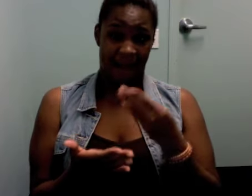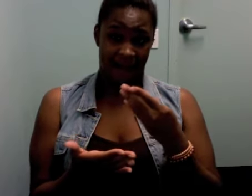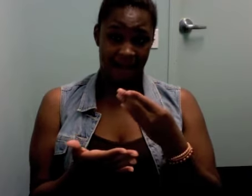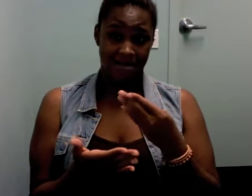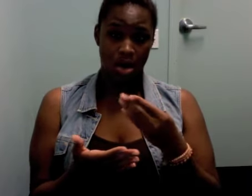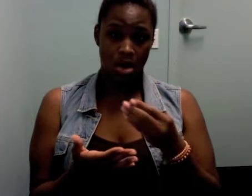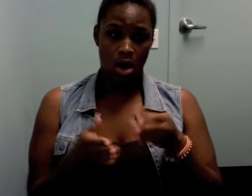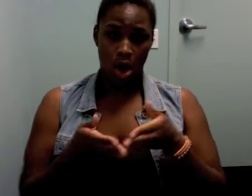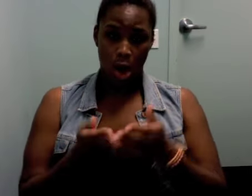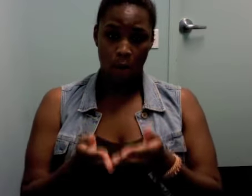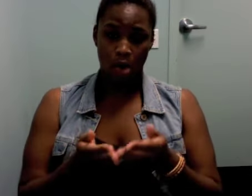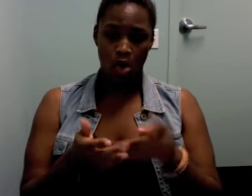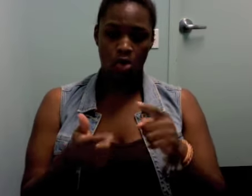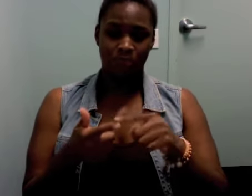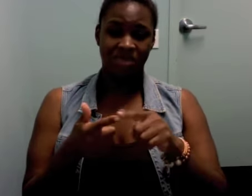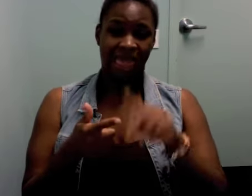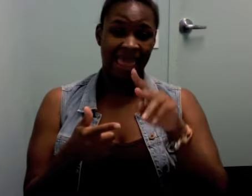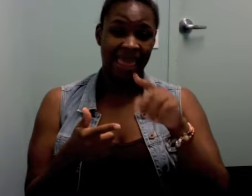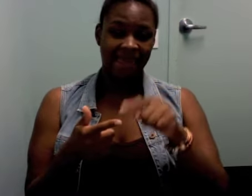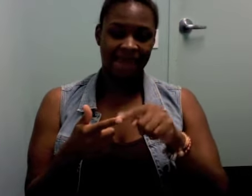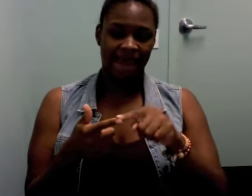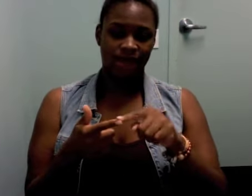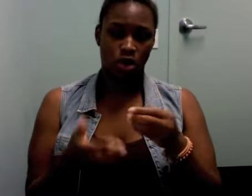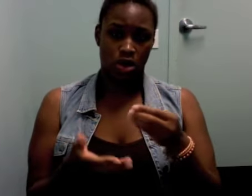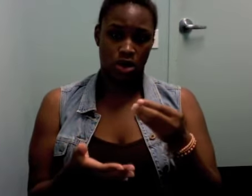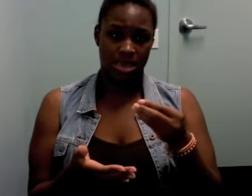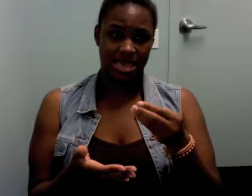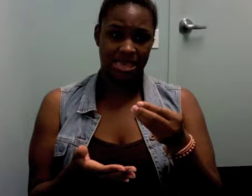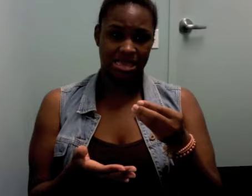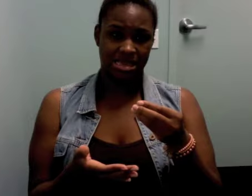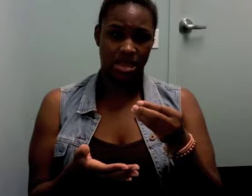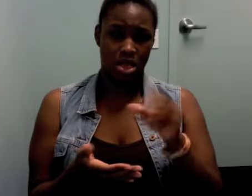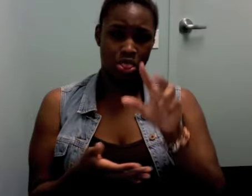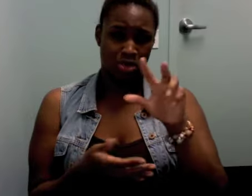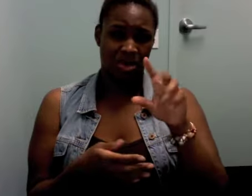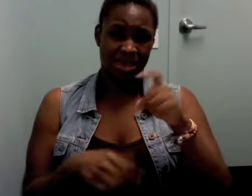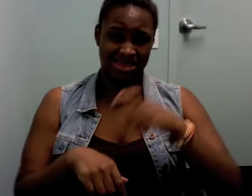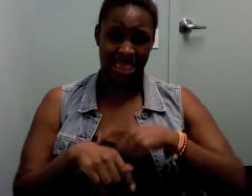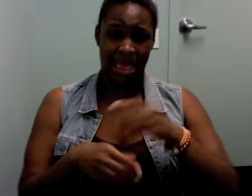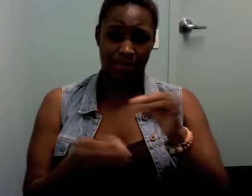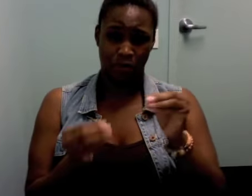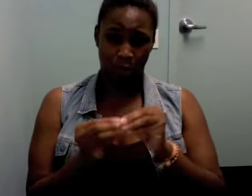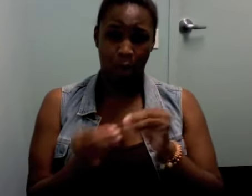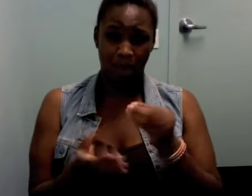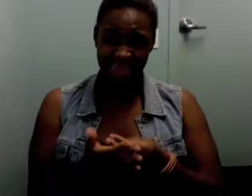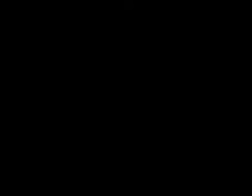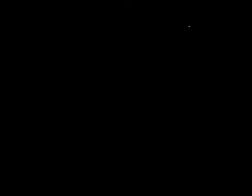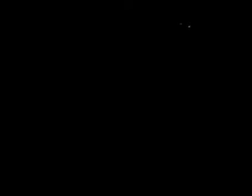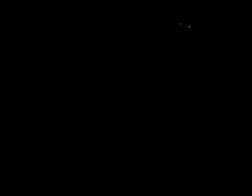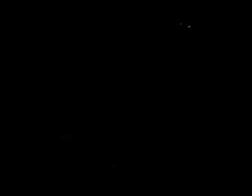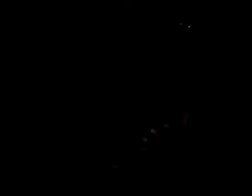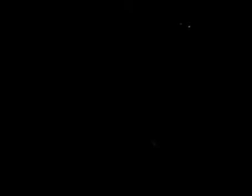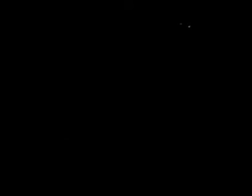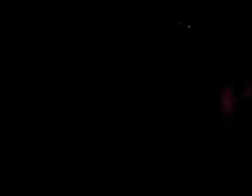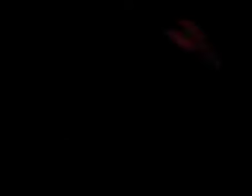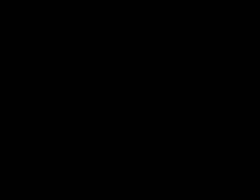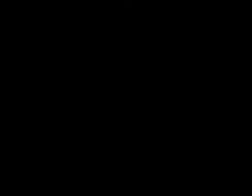times as much as fiberglass. It's what they make bulletproof helmets out of. It's really bomber as far as its